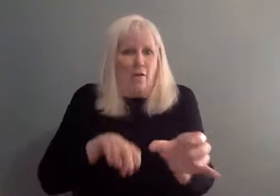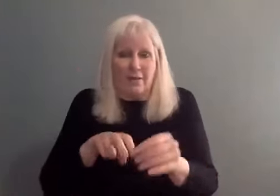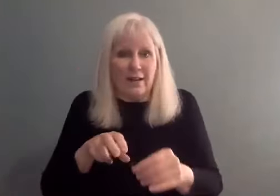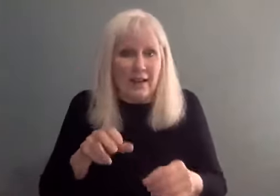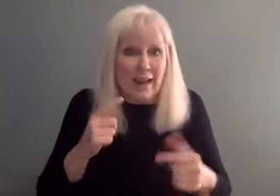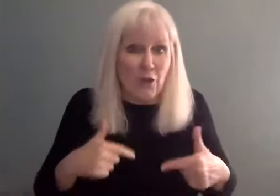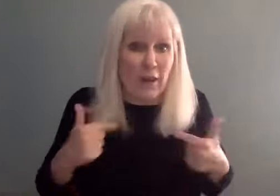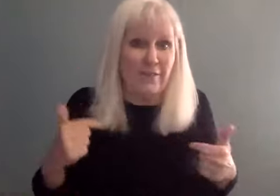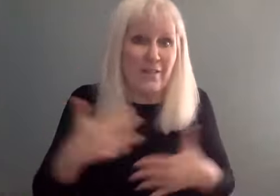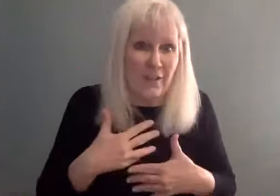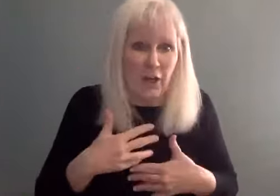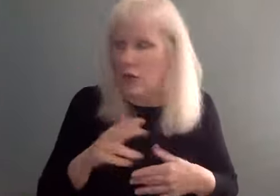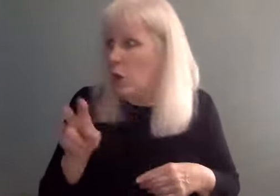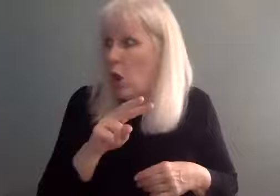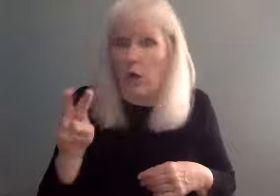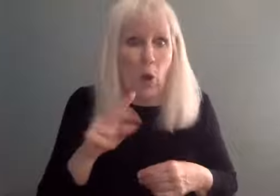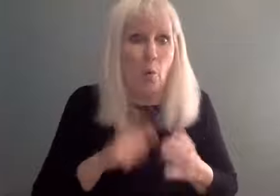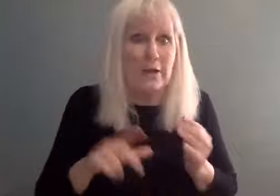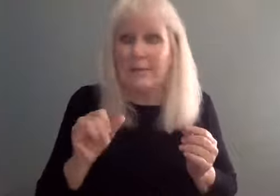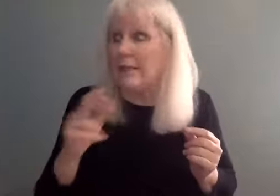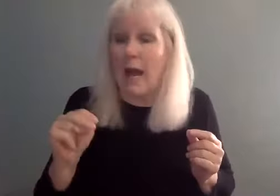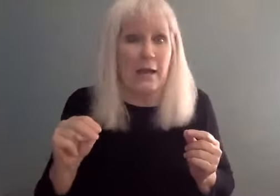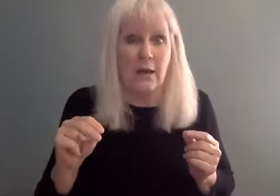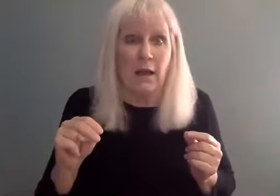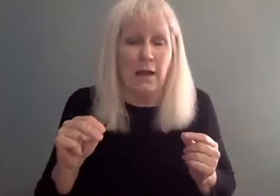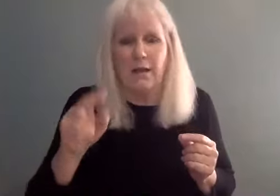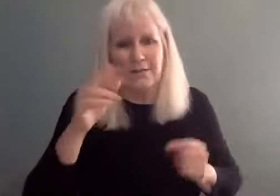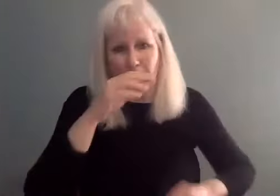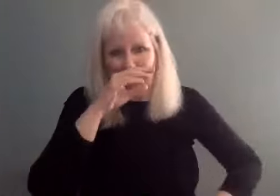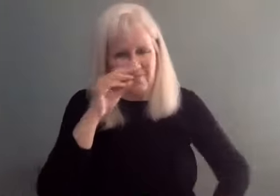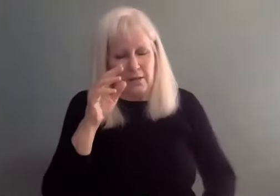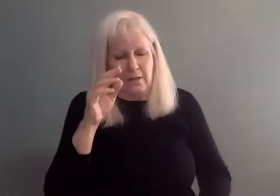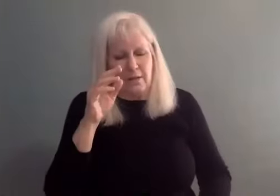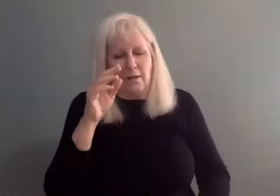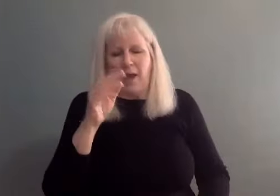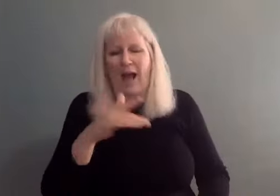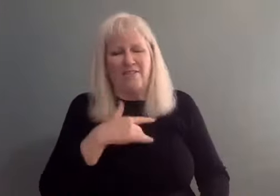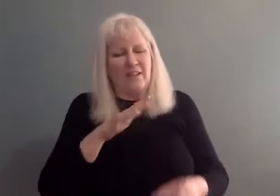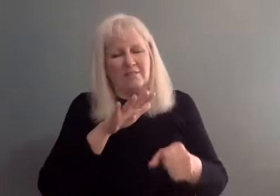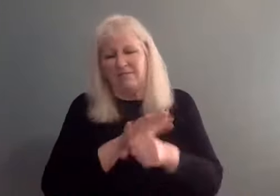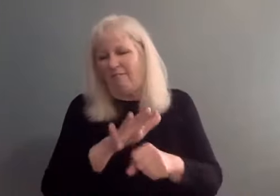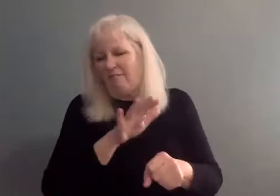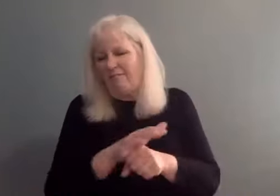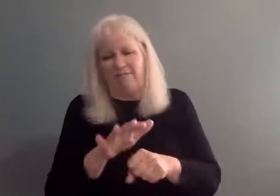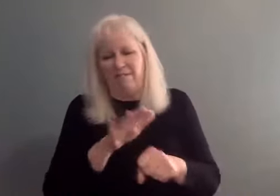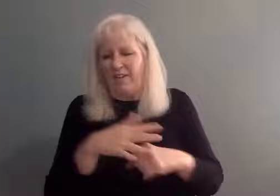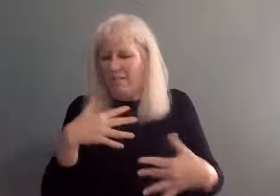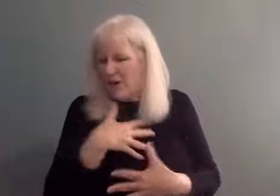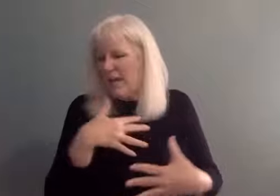going to look for whatever you need to be afraid. And I just got tired of it. I just got tired of being so